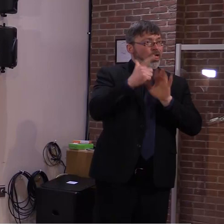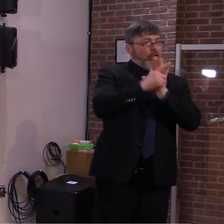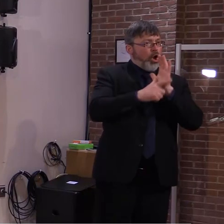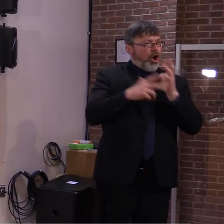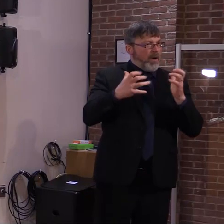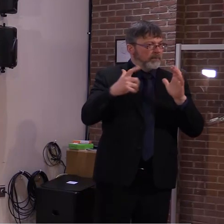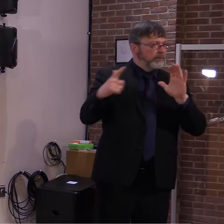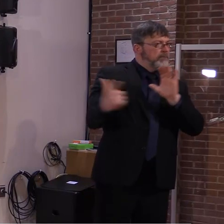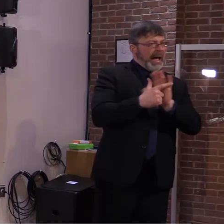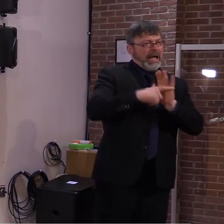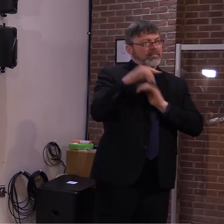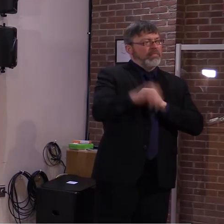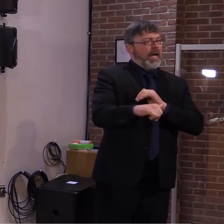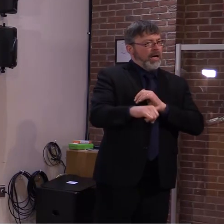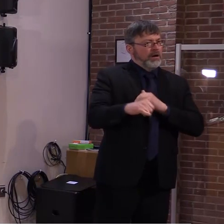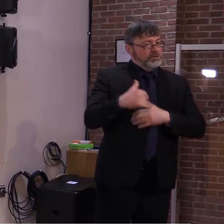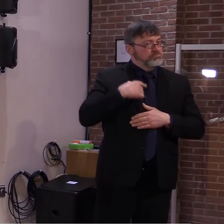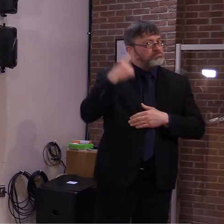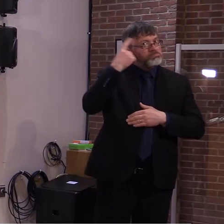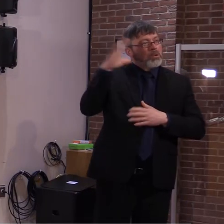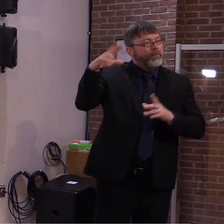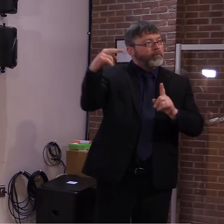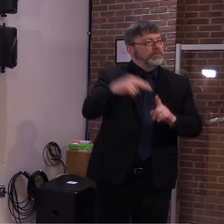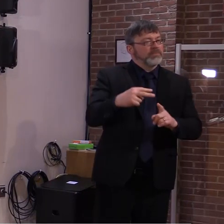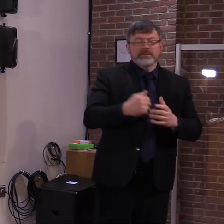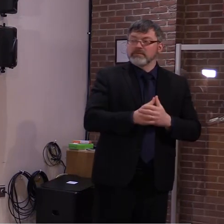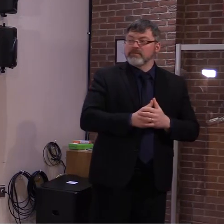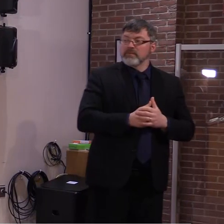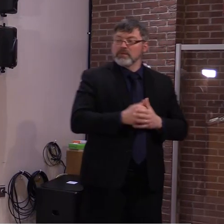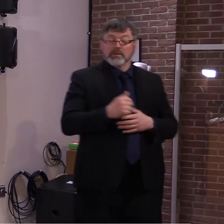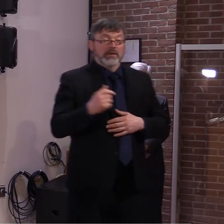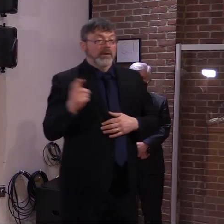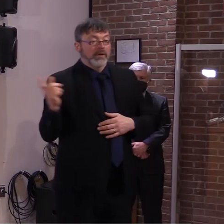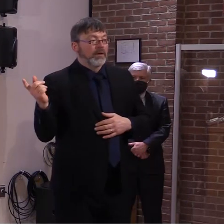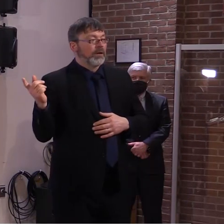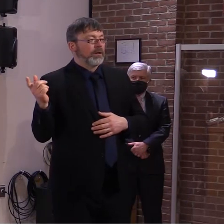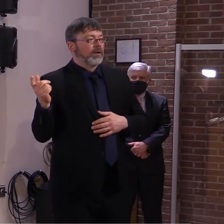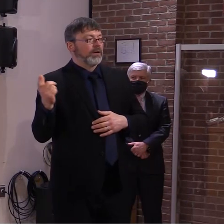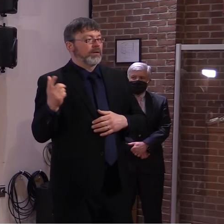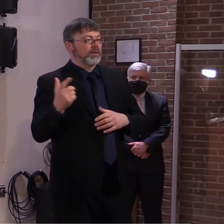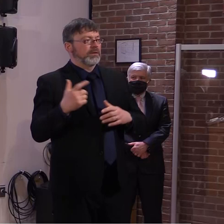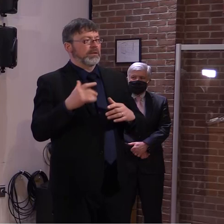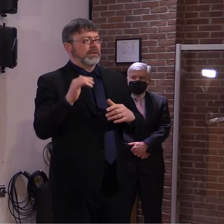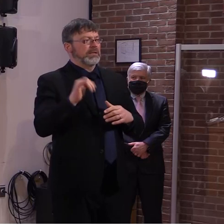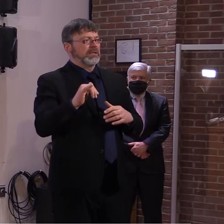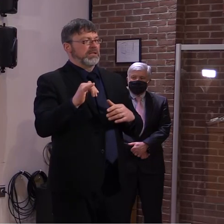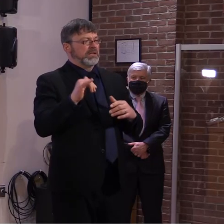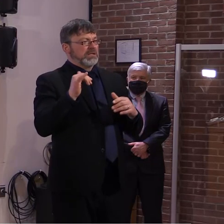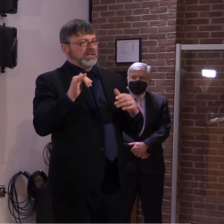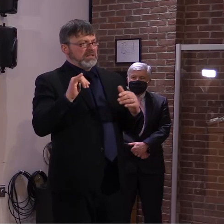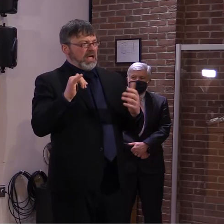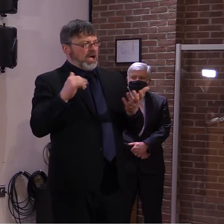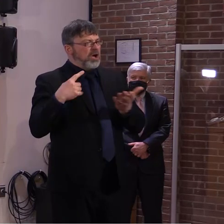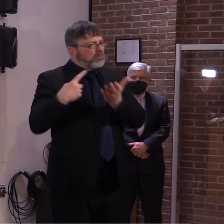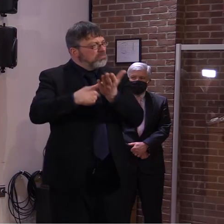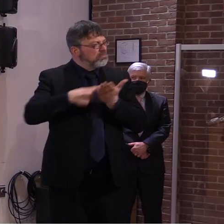In all probability, it won't get out of committee, and it won't get any action on the in the Senate.